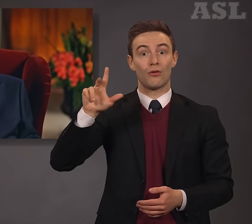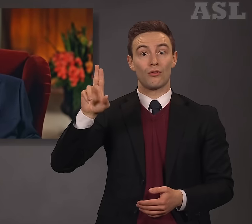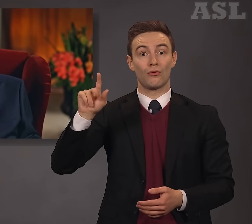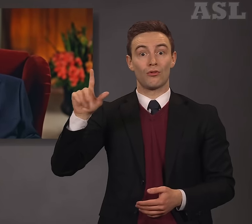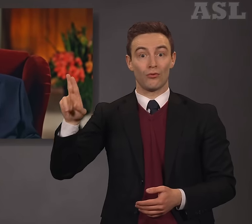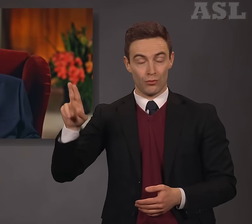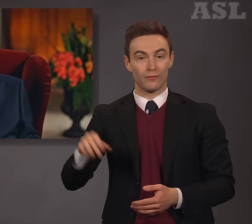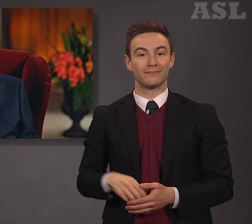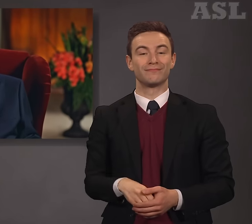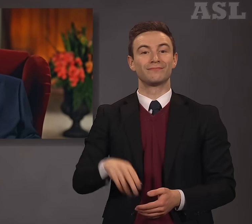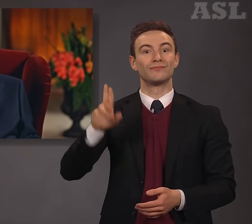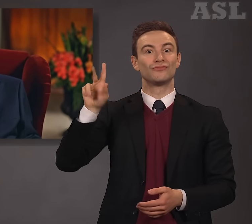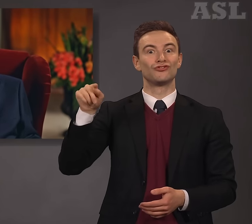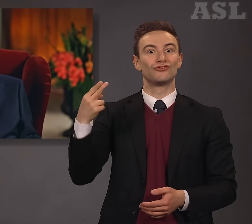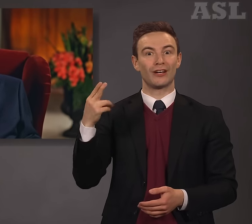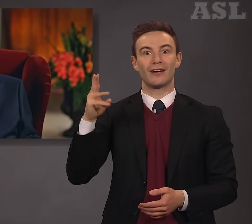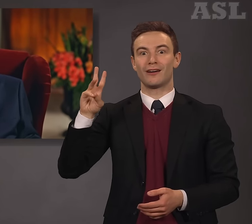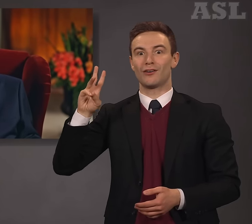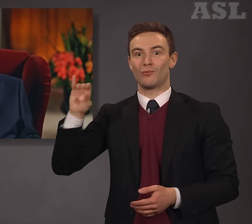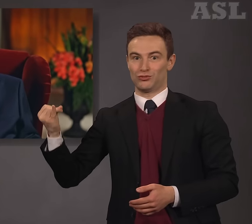West Jordan, Utah;